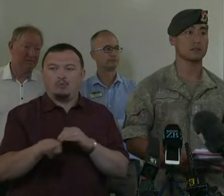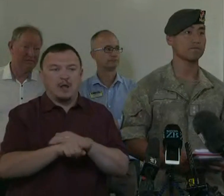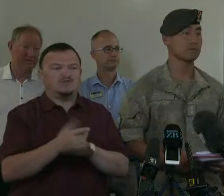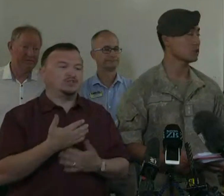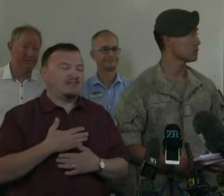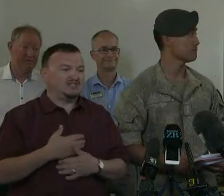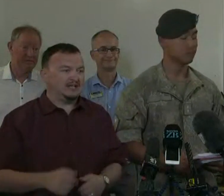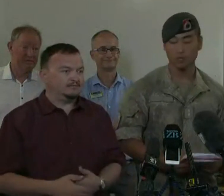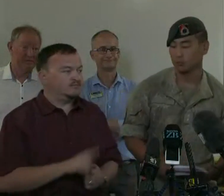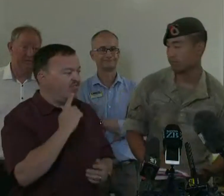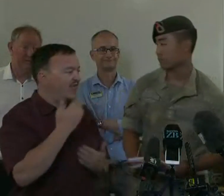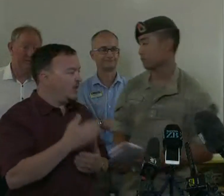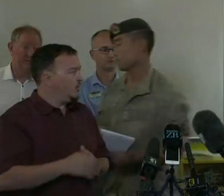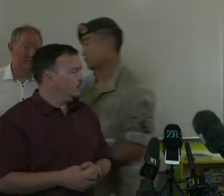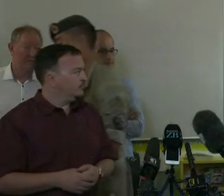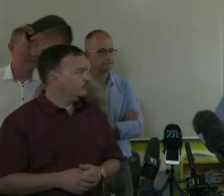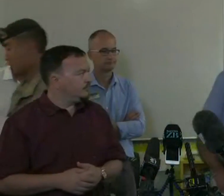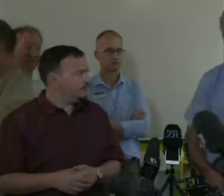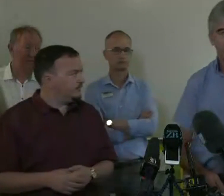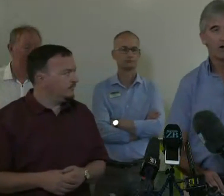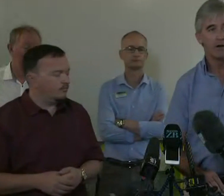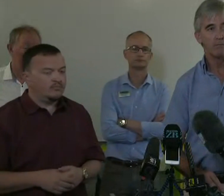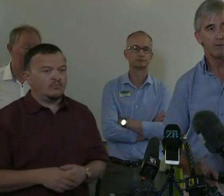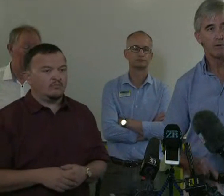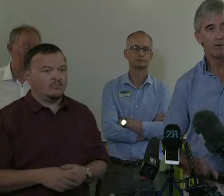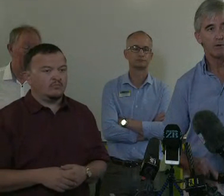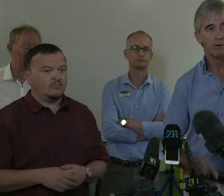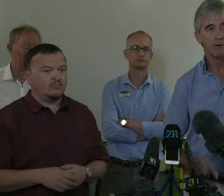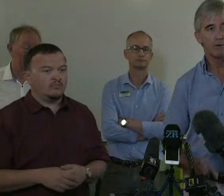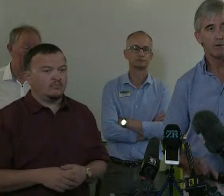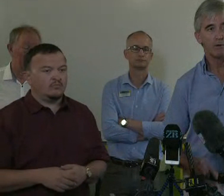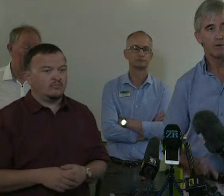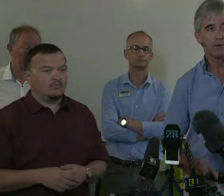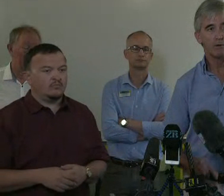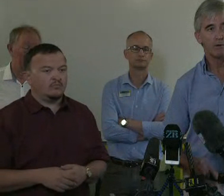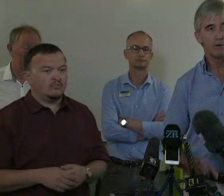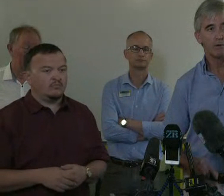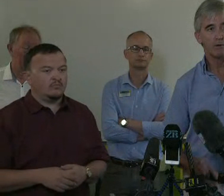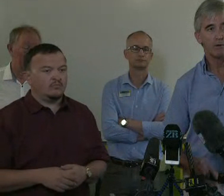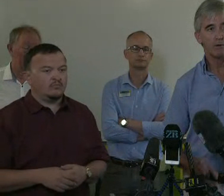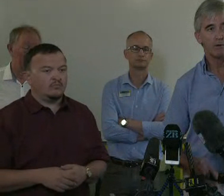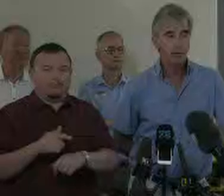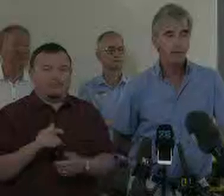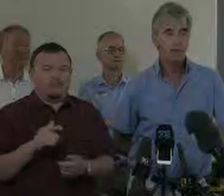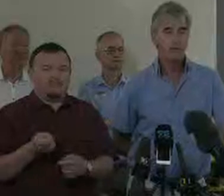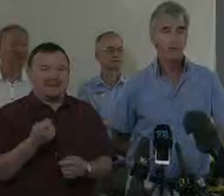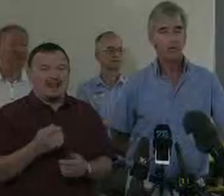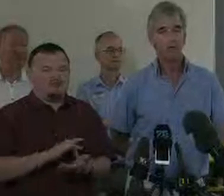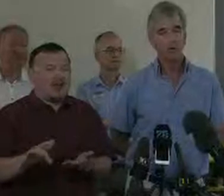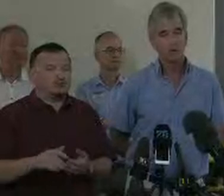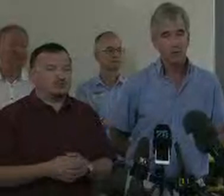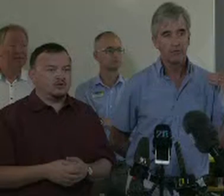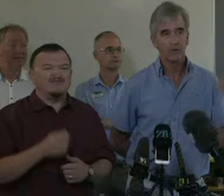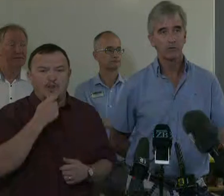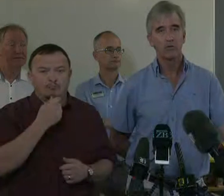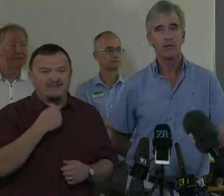Yes. Now look, in brevity of time, because we're just about out of time, just very briefly from me, you've